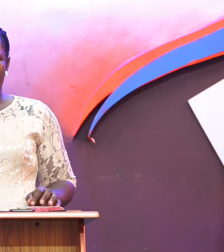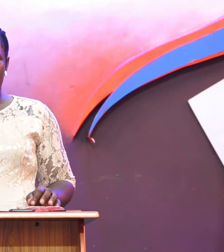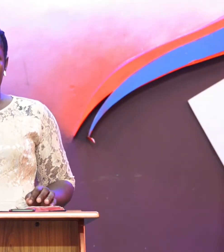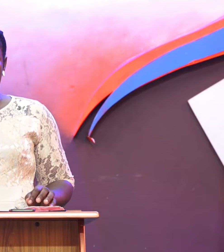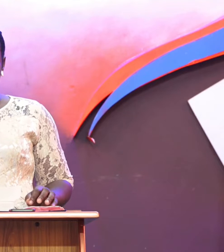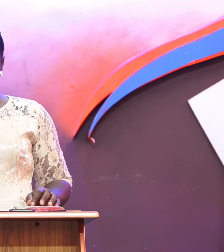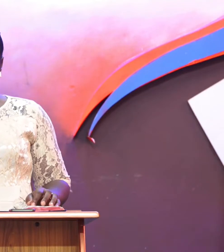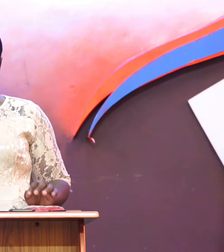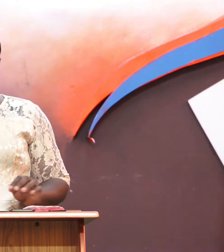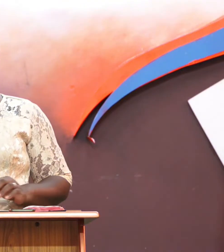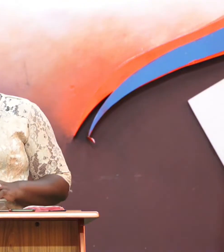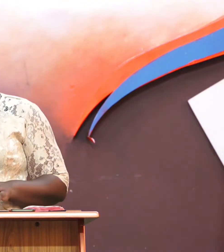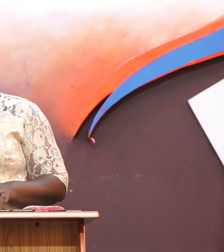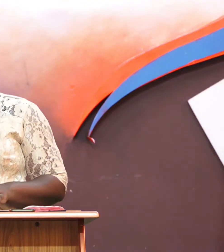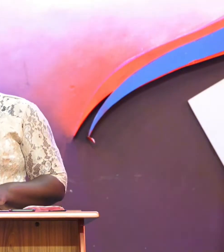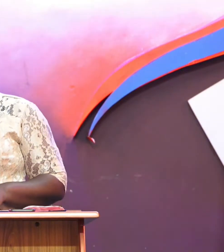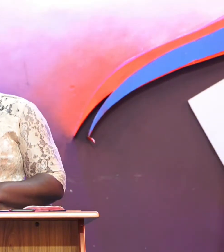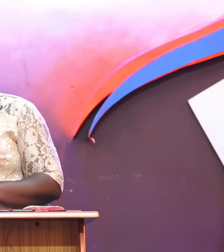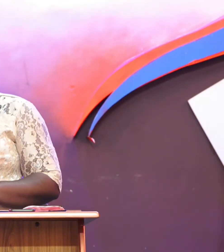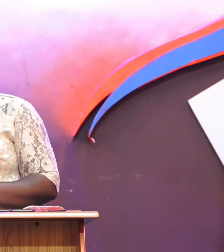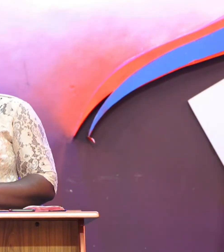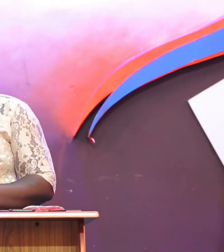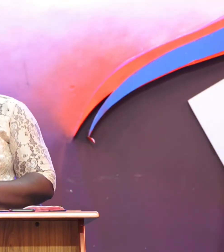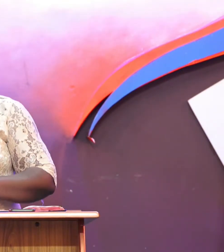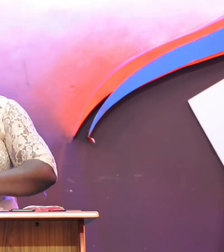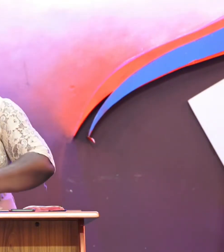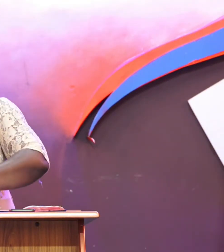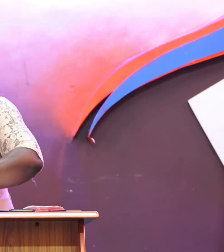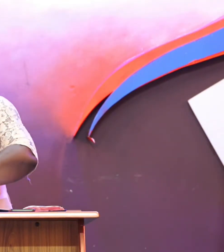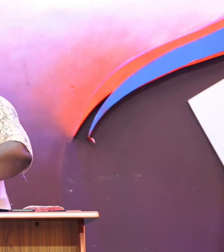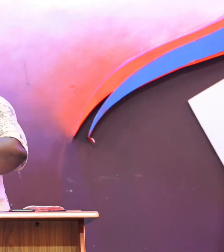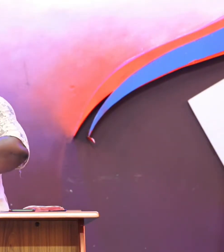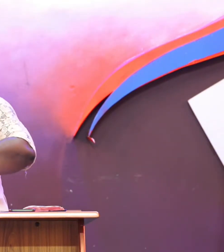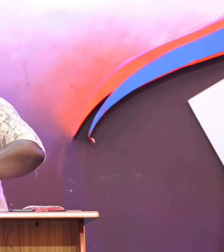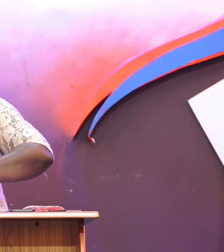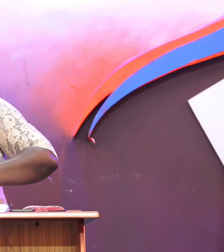and holiness. In Jesus' name, our Lord. Amen. Amen.